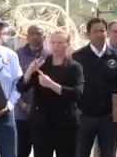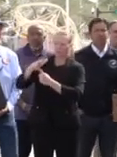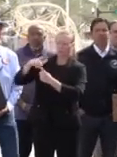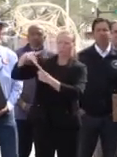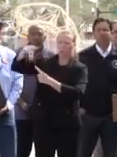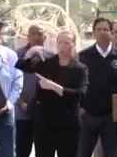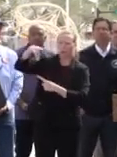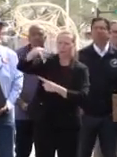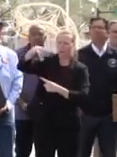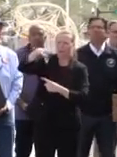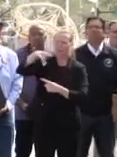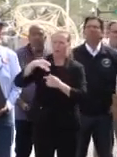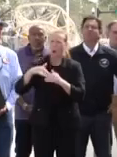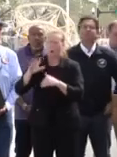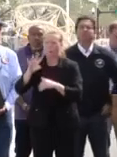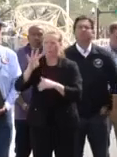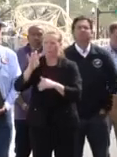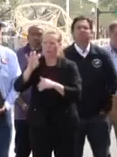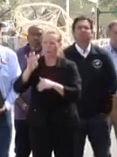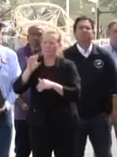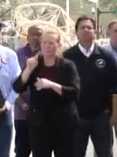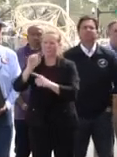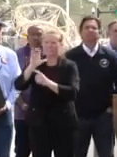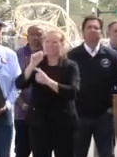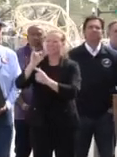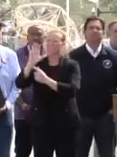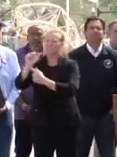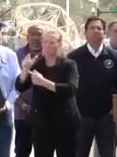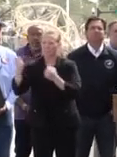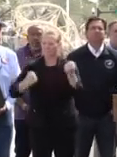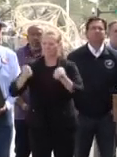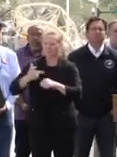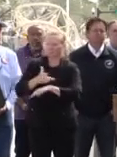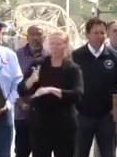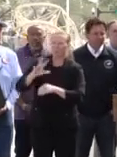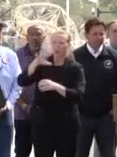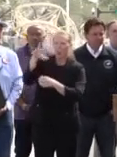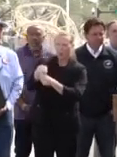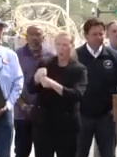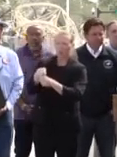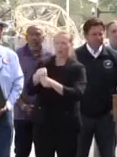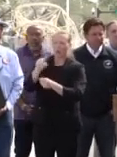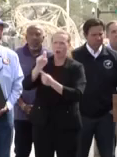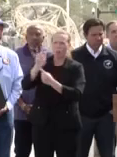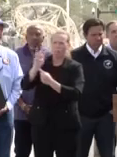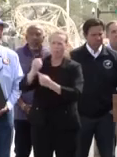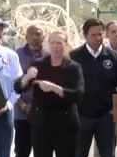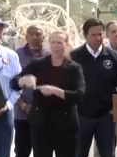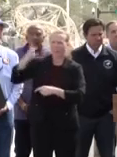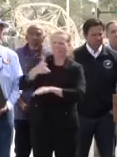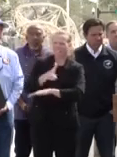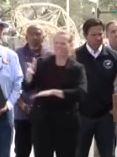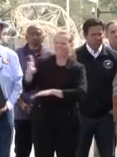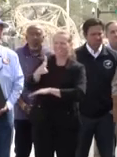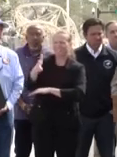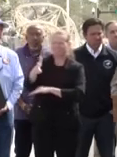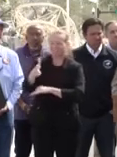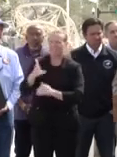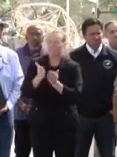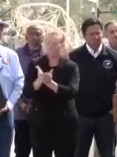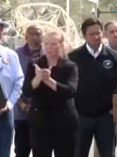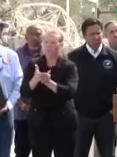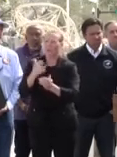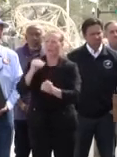440 tactical vehicles, including 140 high wheel vehicles, and 5 hard bottom boats. We're currently supporting